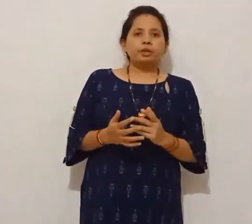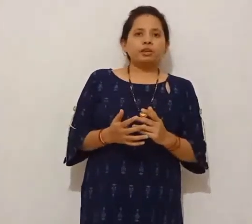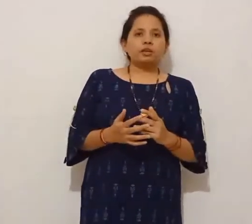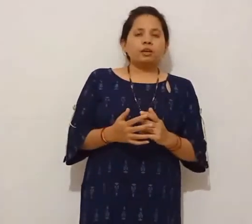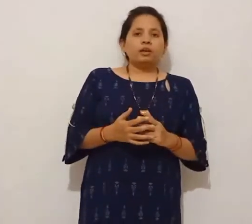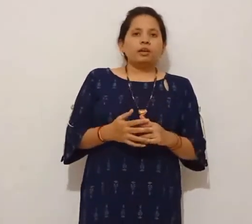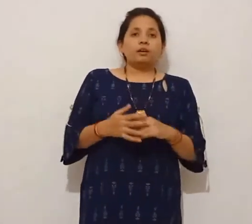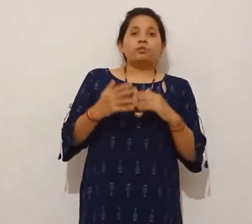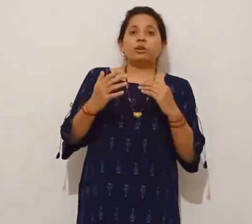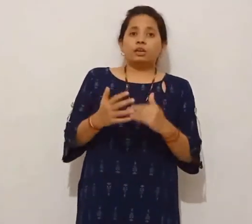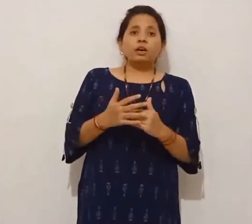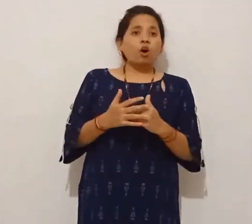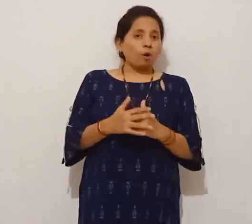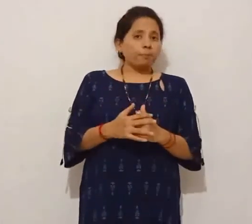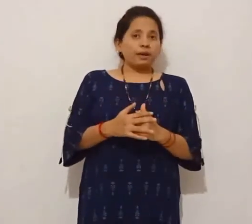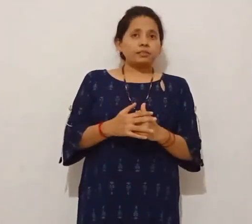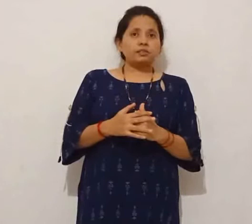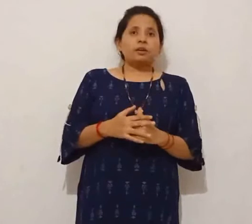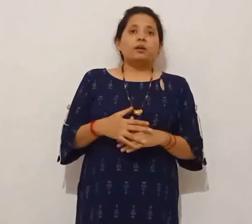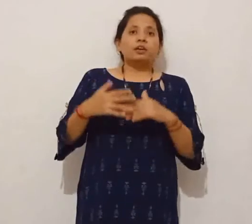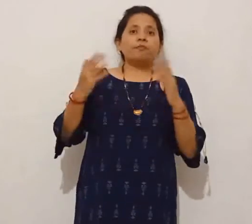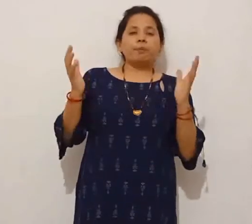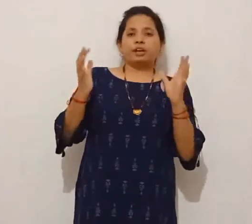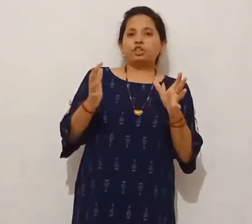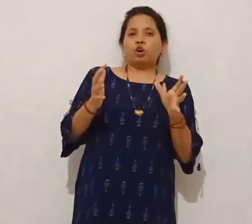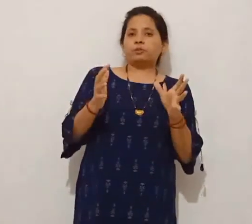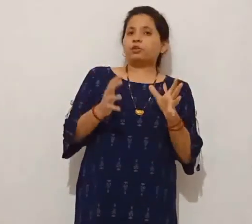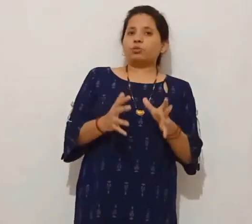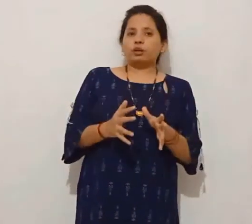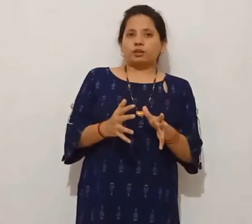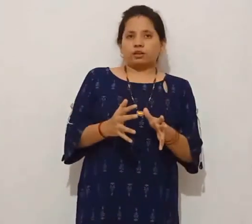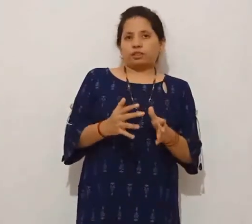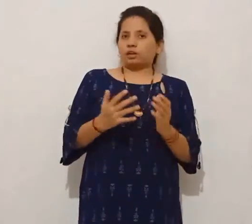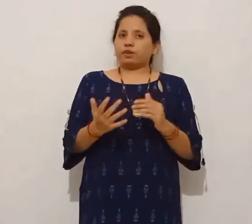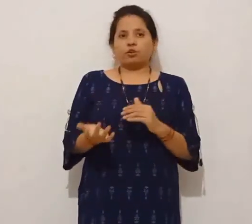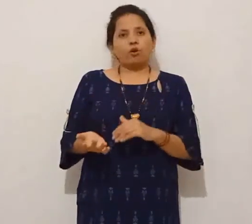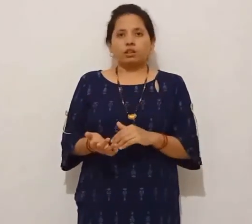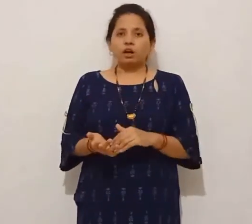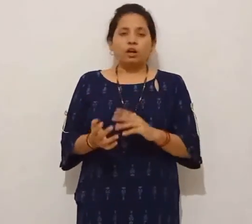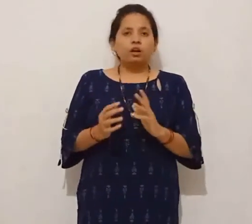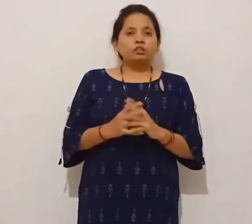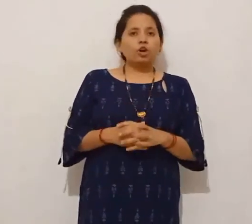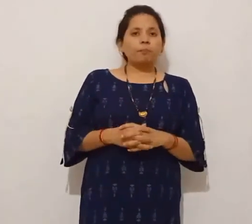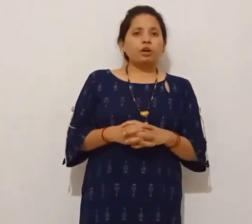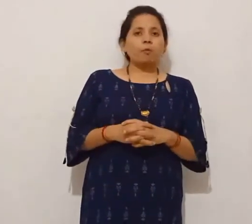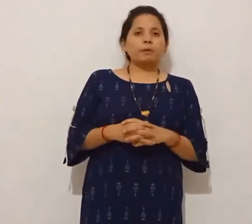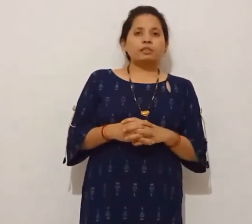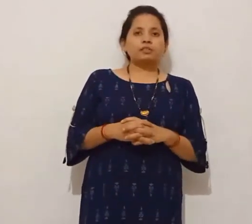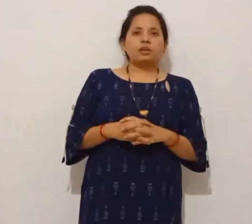meaning, so in a complex, if many shops are together, that we can call the shopping complex.